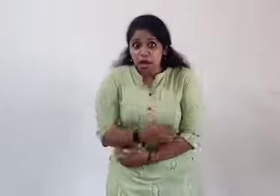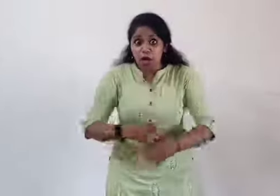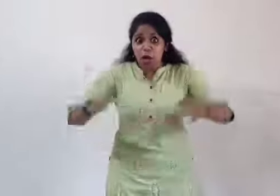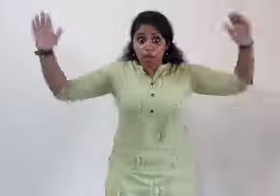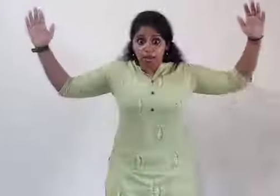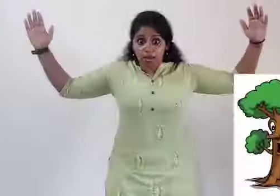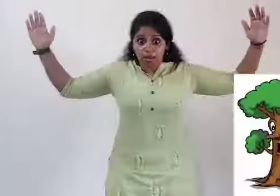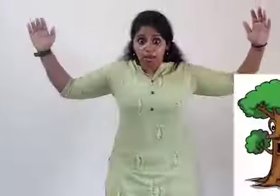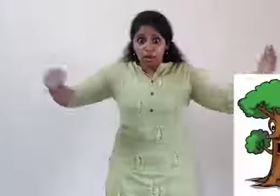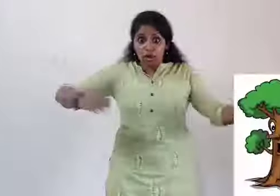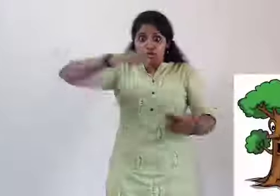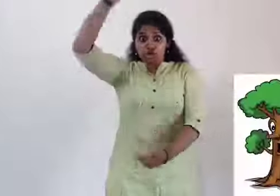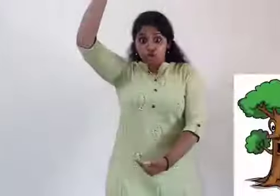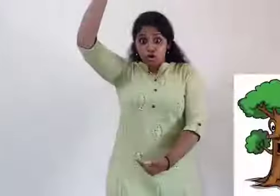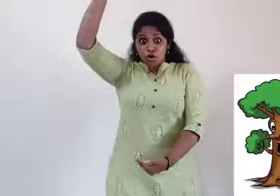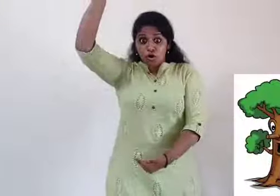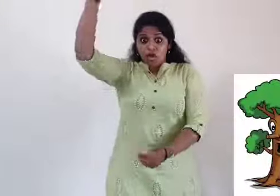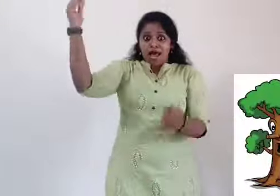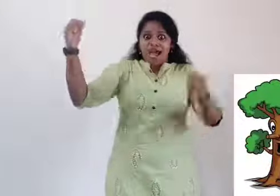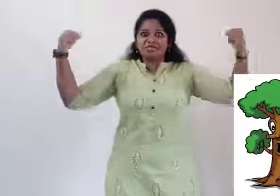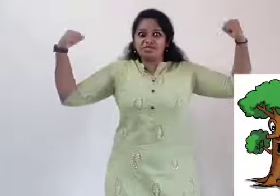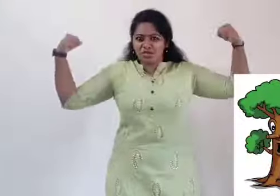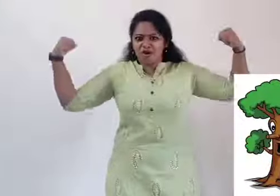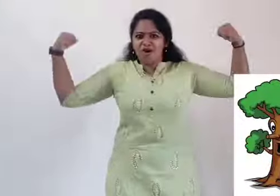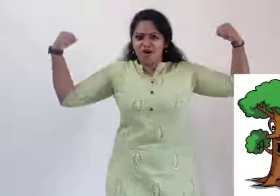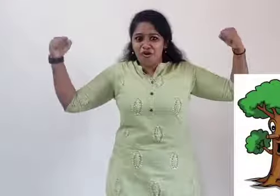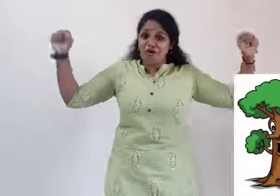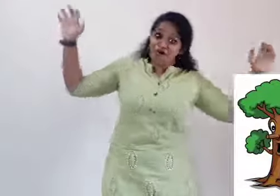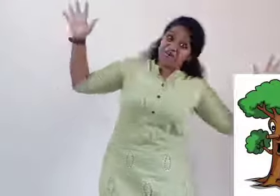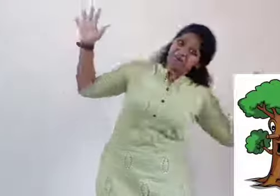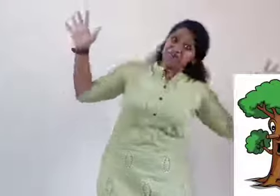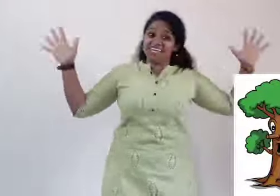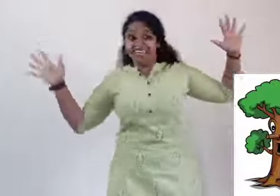A big, tall and strong tree